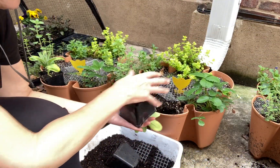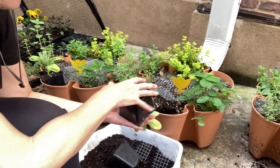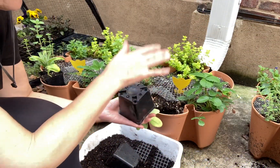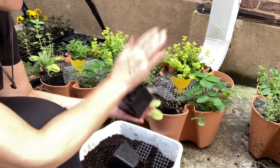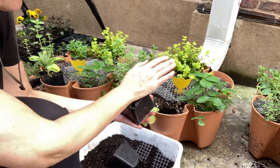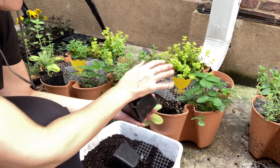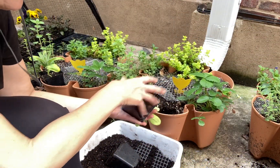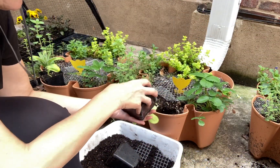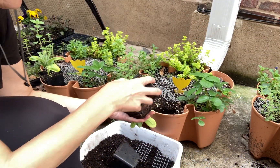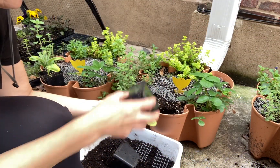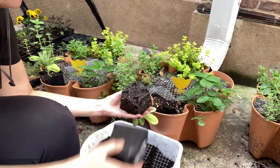to grow.